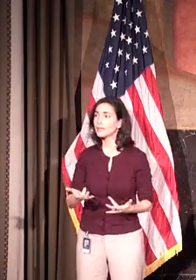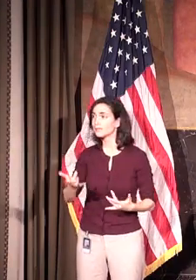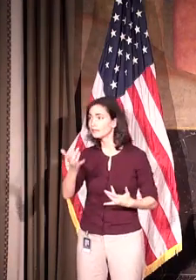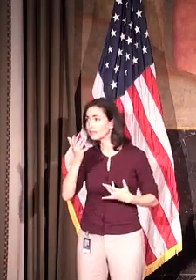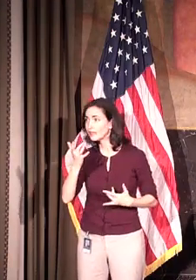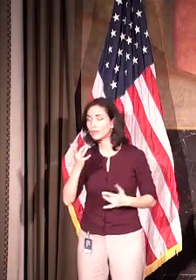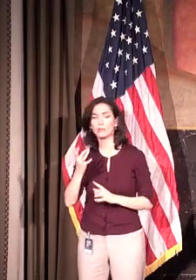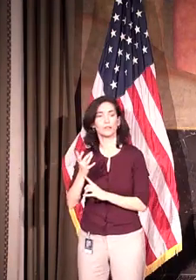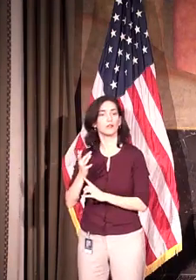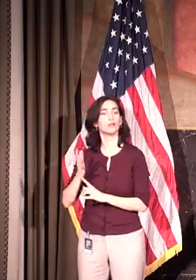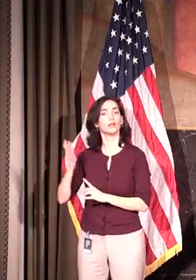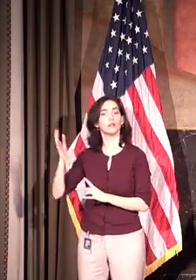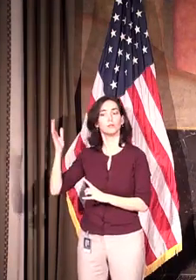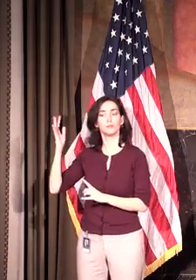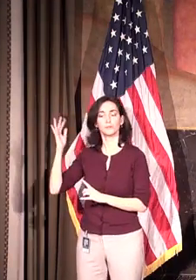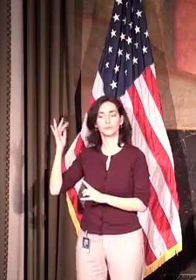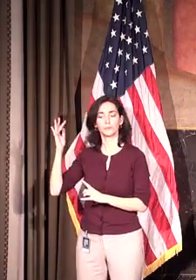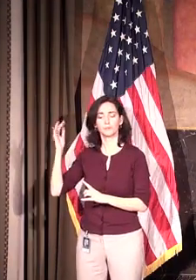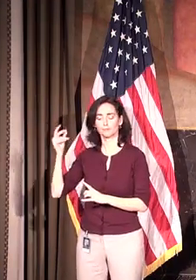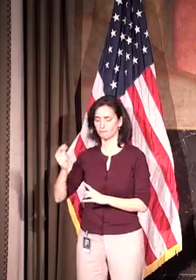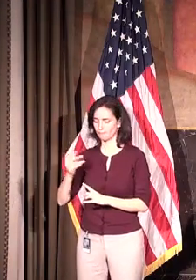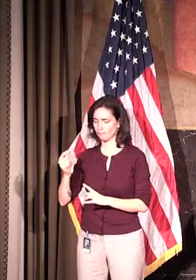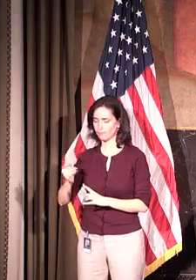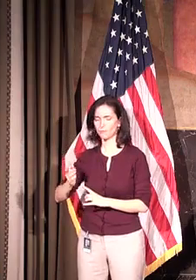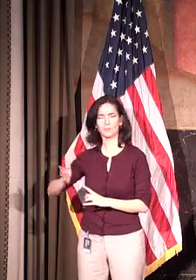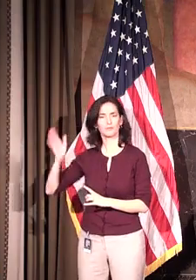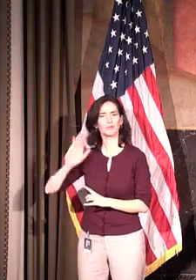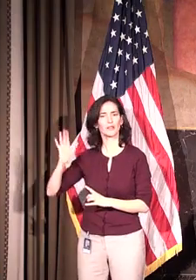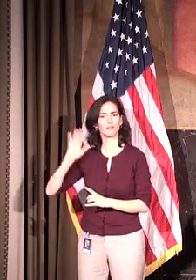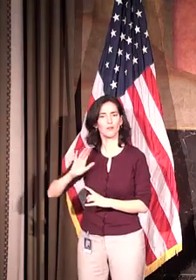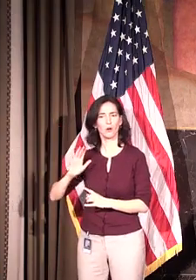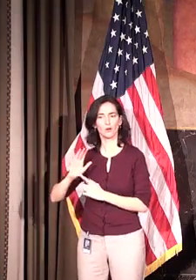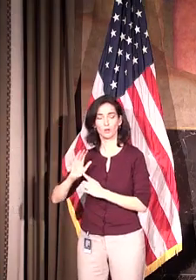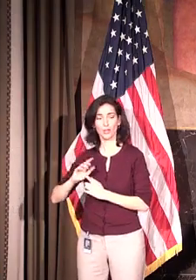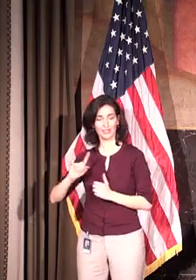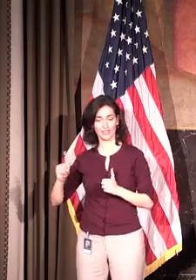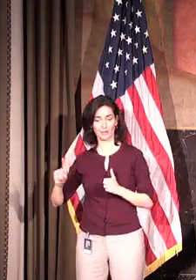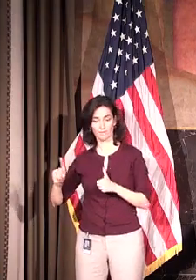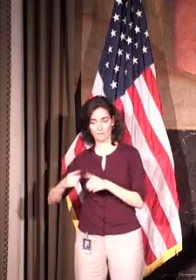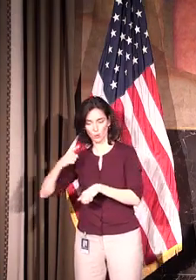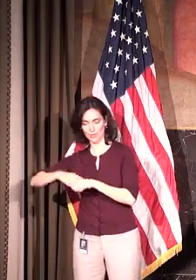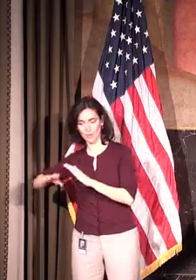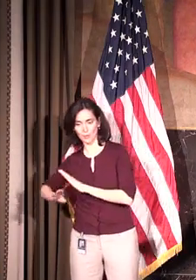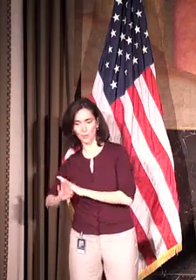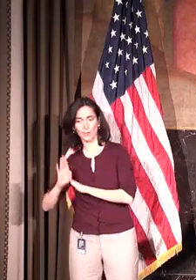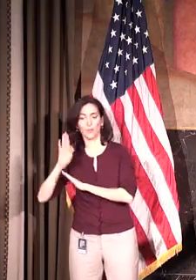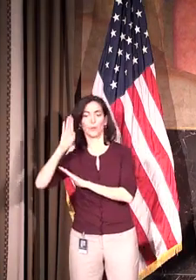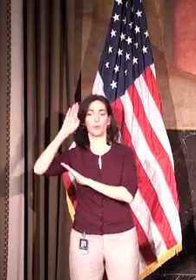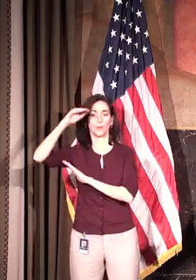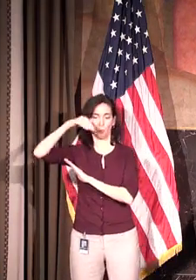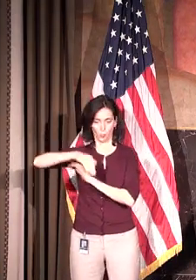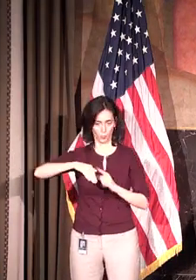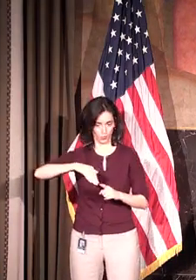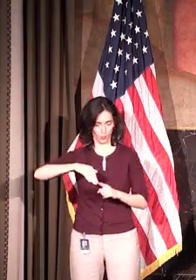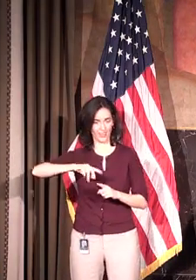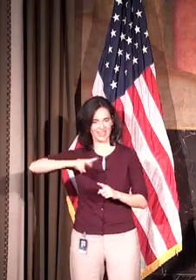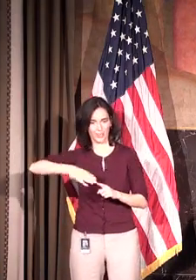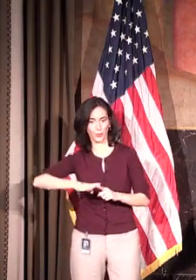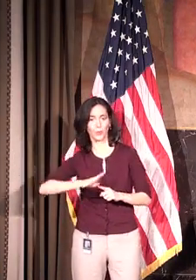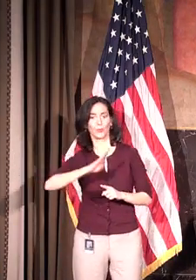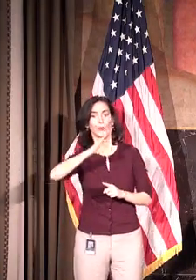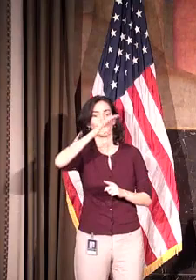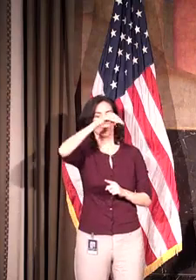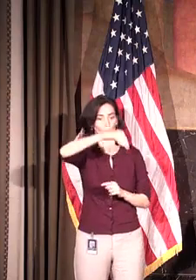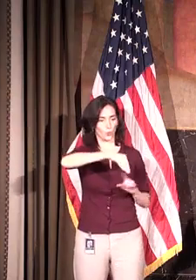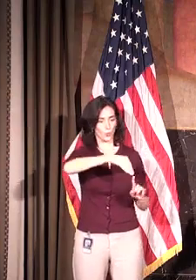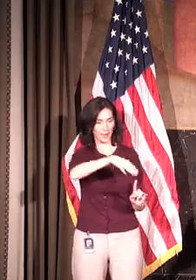in the trough of our recovery from the second surge. So we're at a relatively high level, but that is